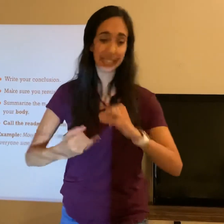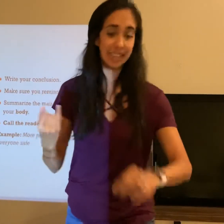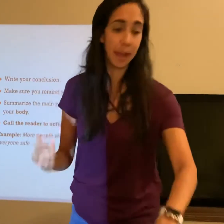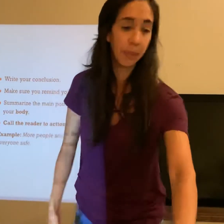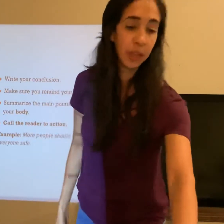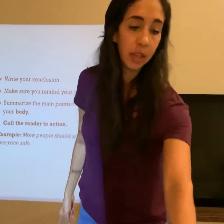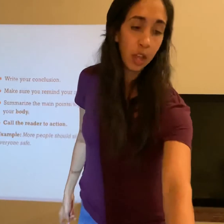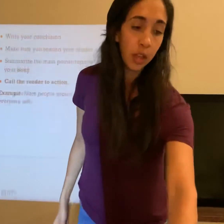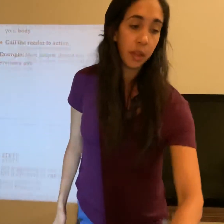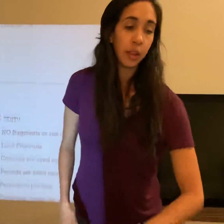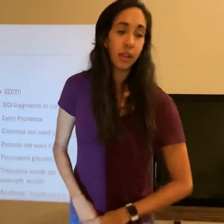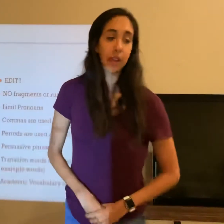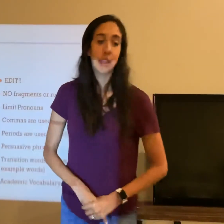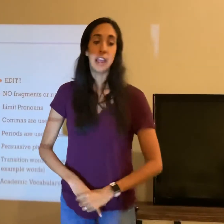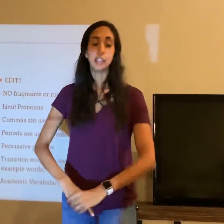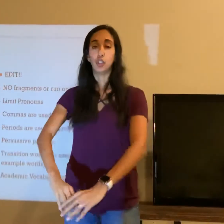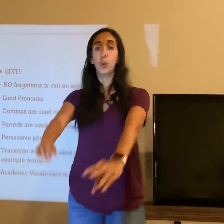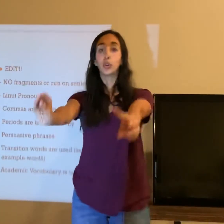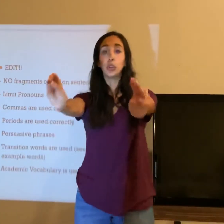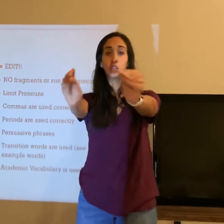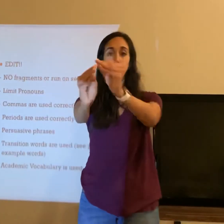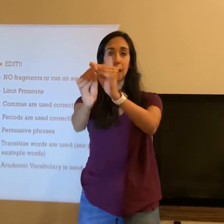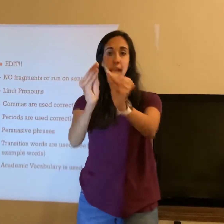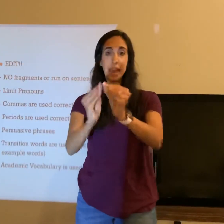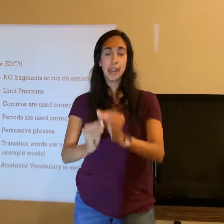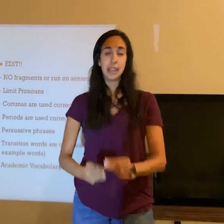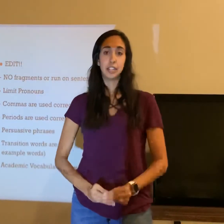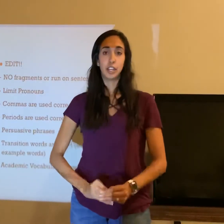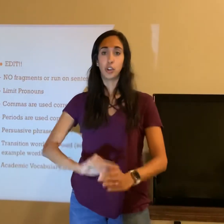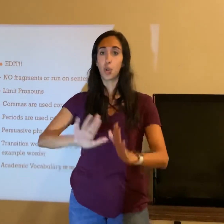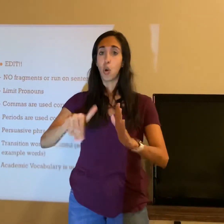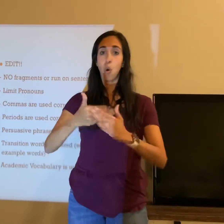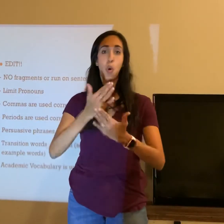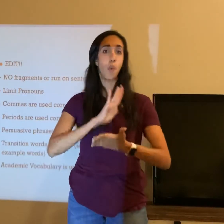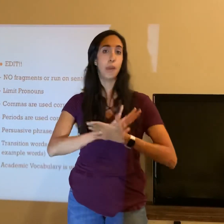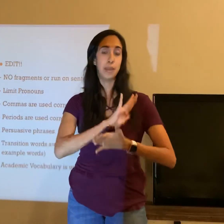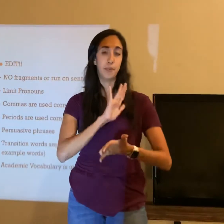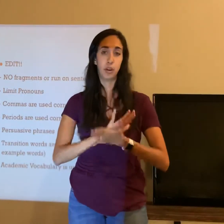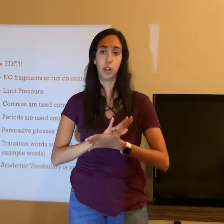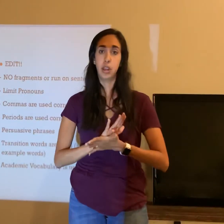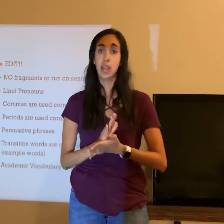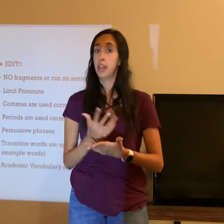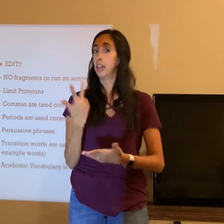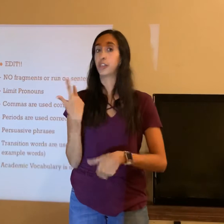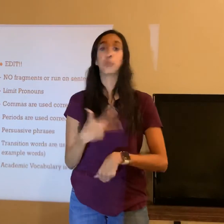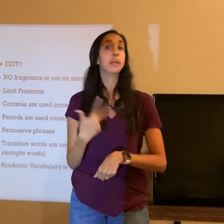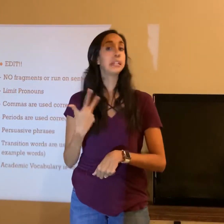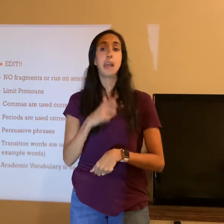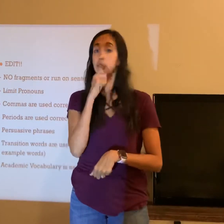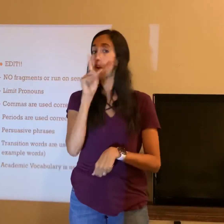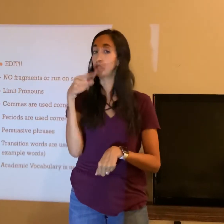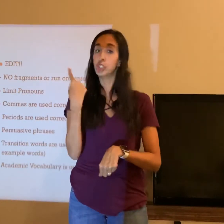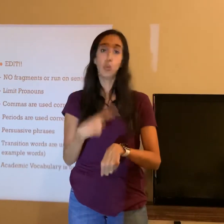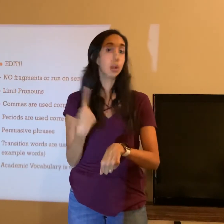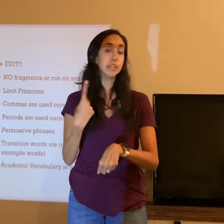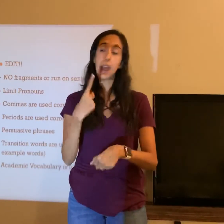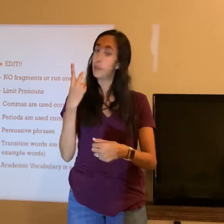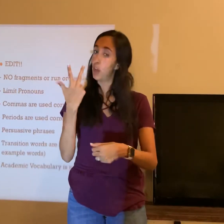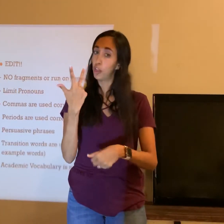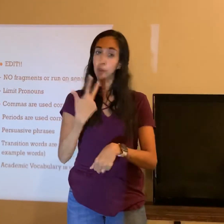step is you are going to edit your whole paper. Like 3 times, not just 1 time, 3